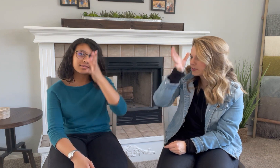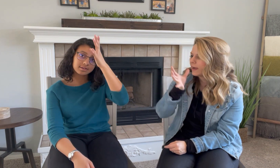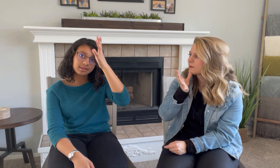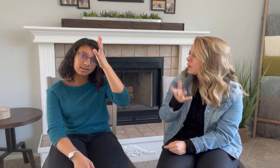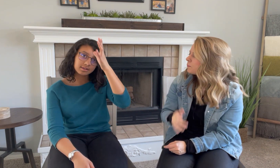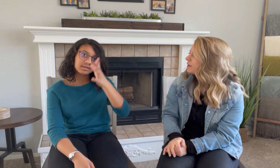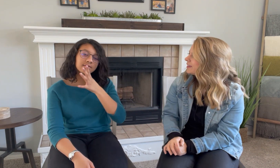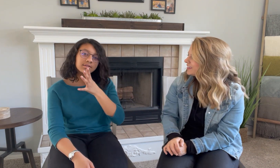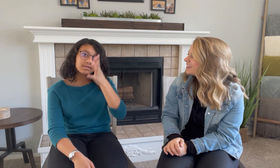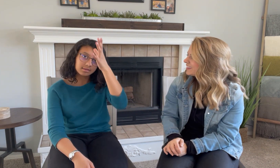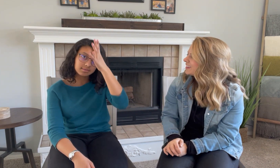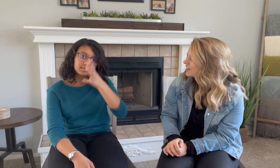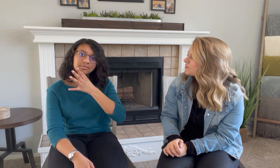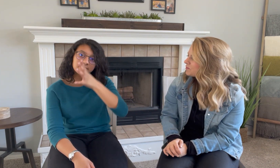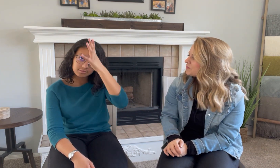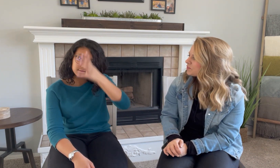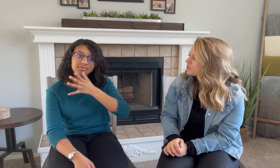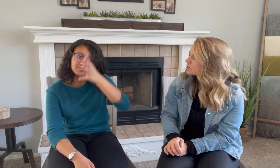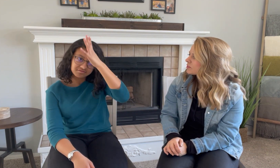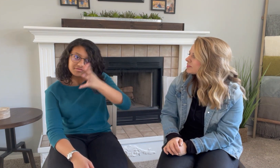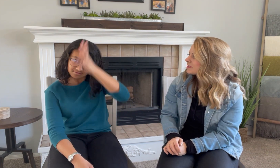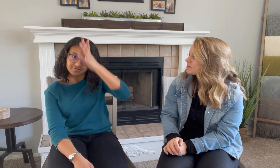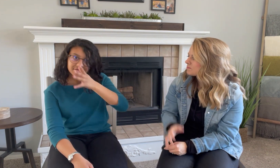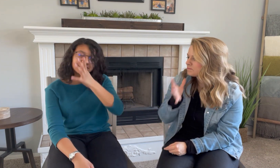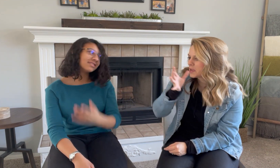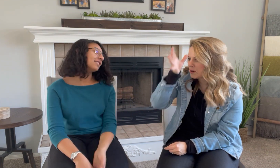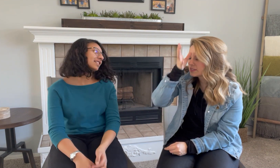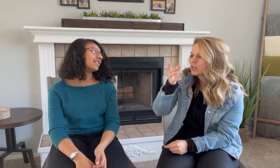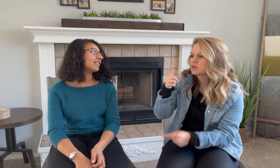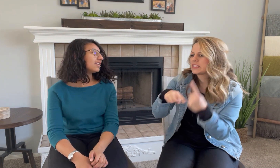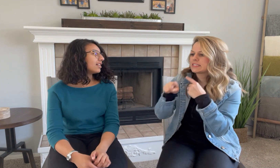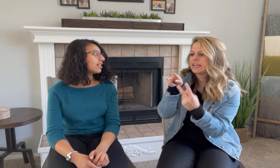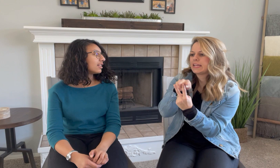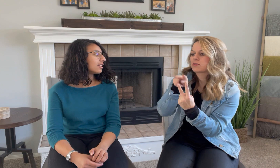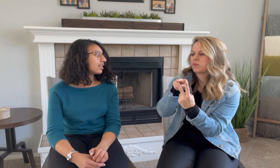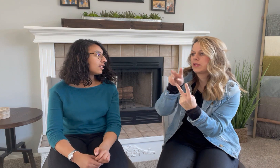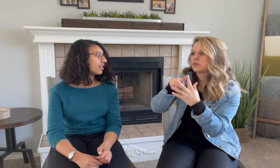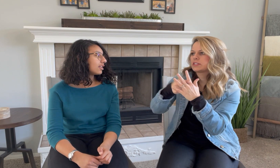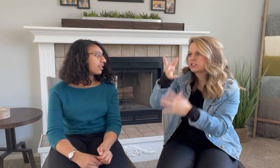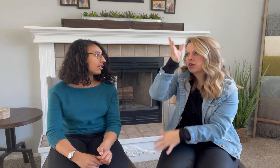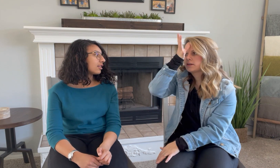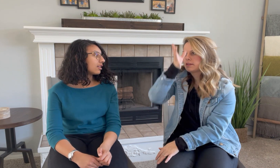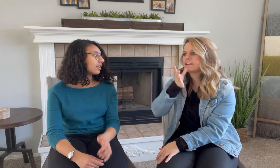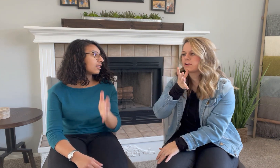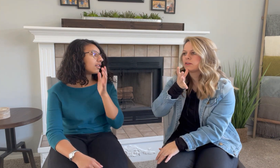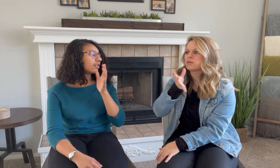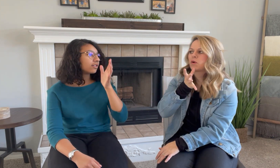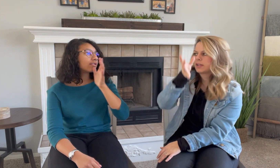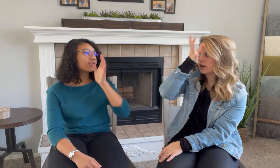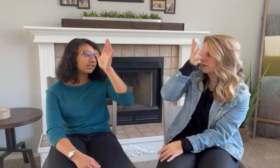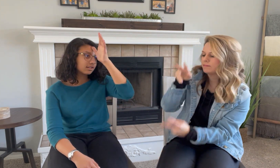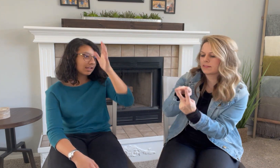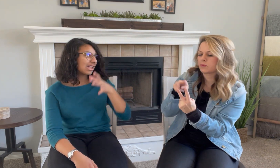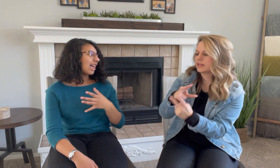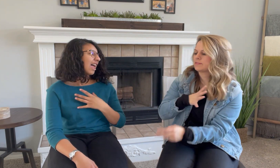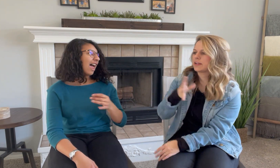dad and mom. Yep. Parents. You can sign it either way. You can start here or here. Either way is fine.